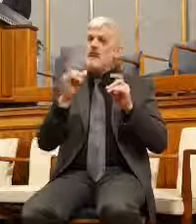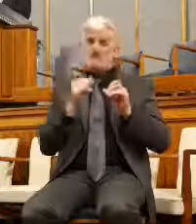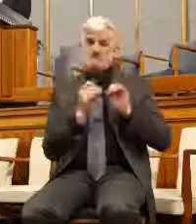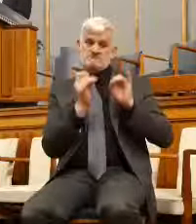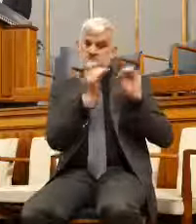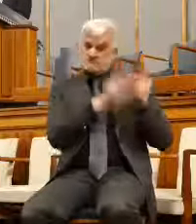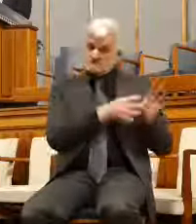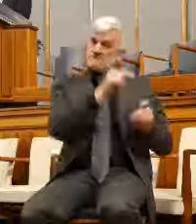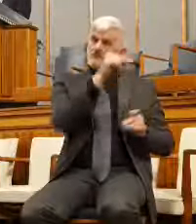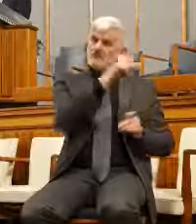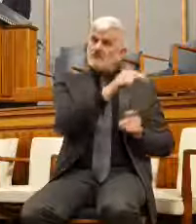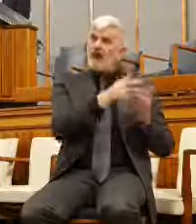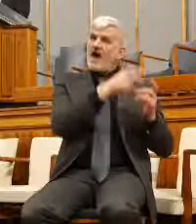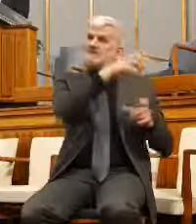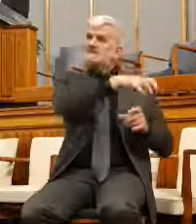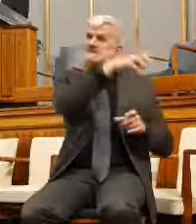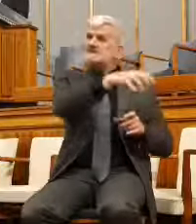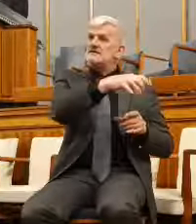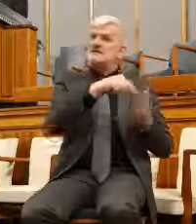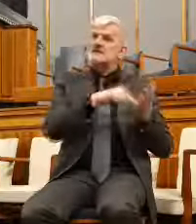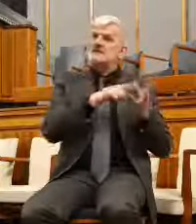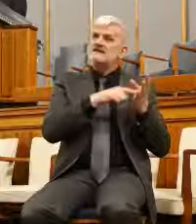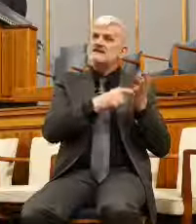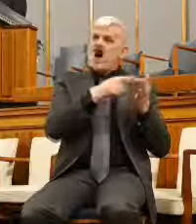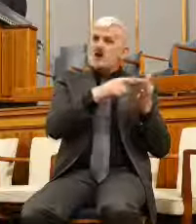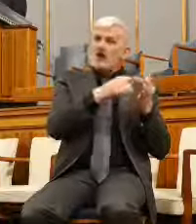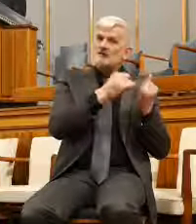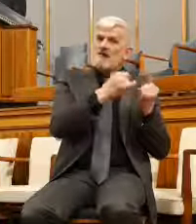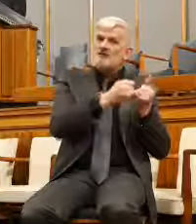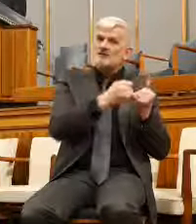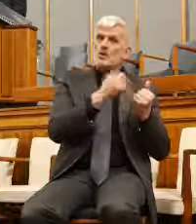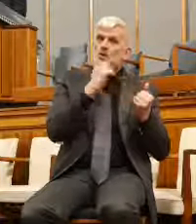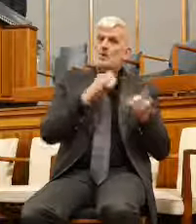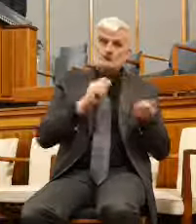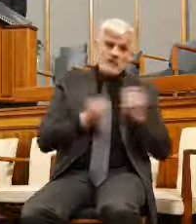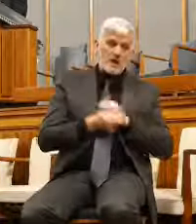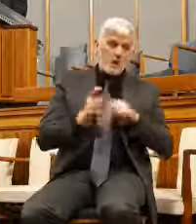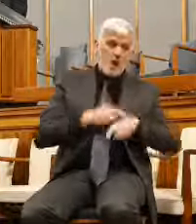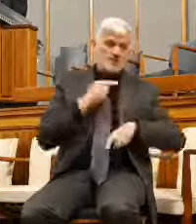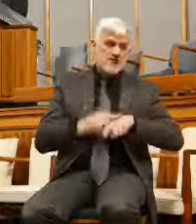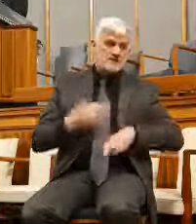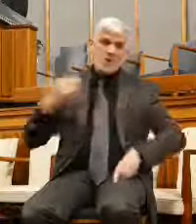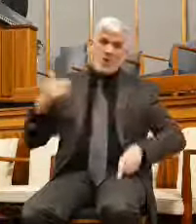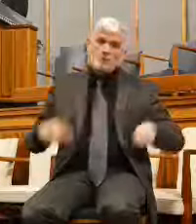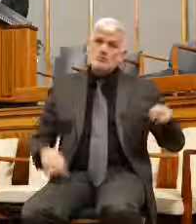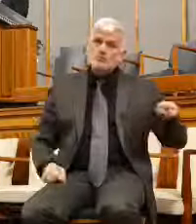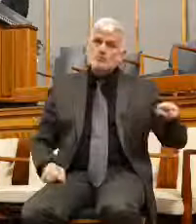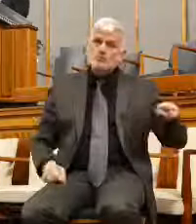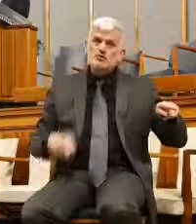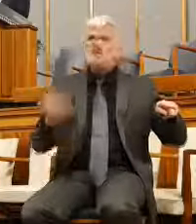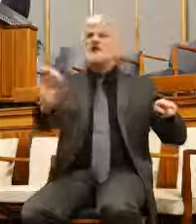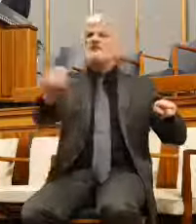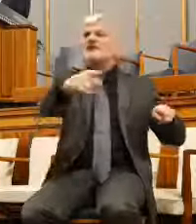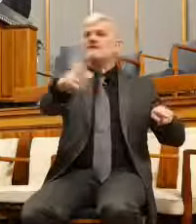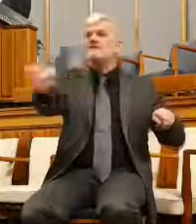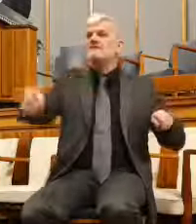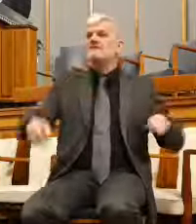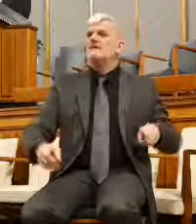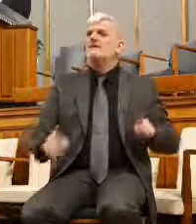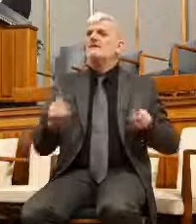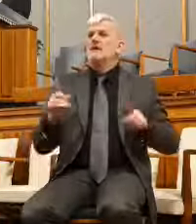Sidon, they would have repented long ago in sackcloth and ashes. But I say unto you, it shall